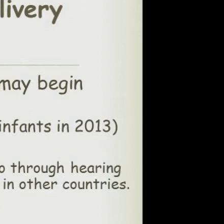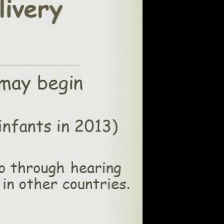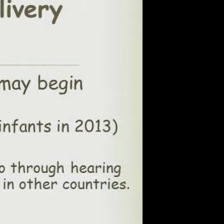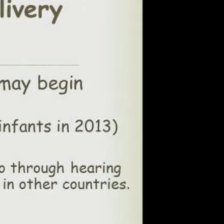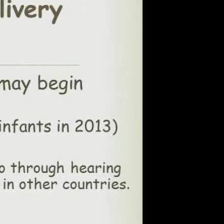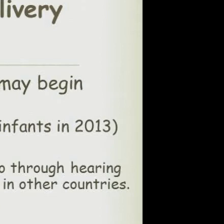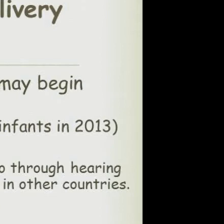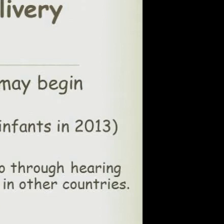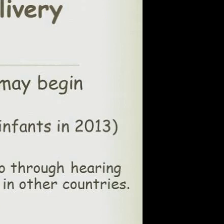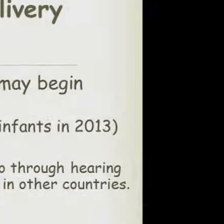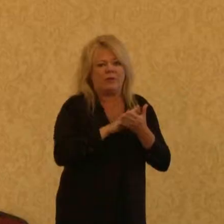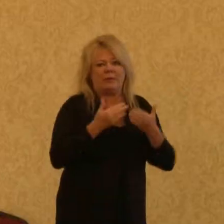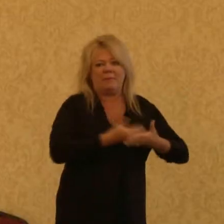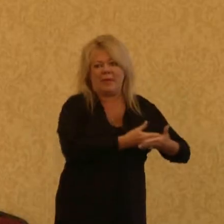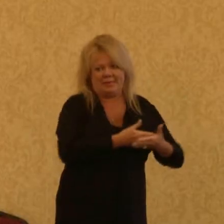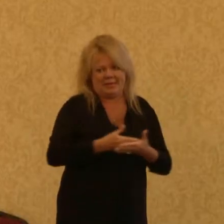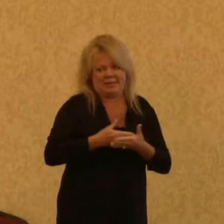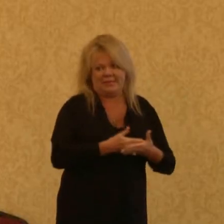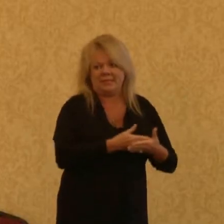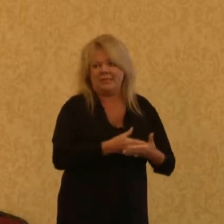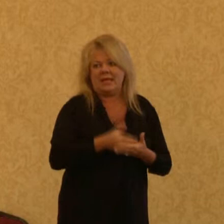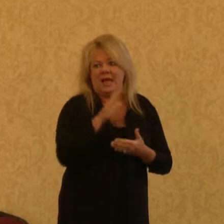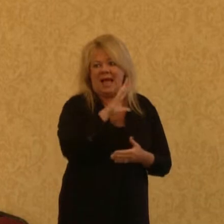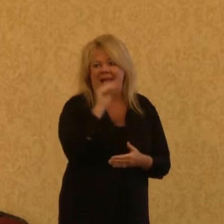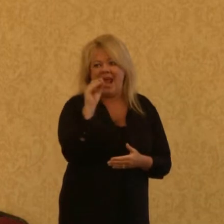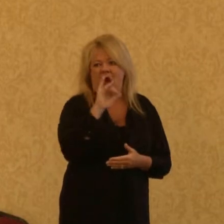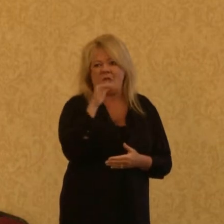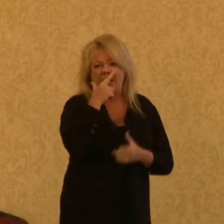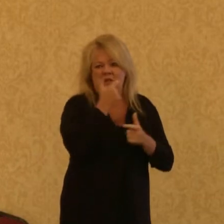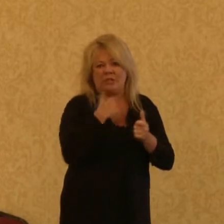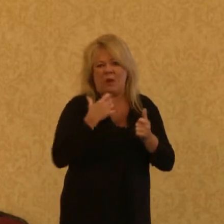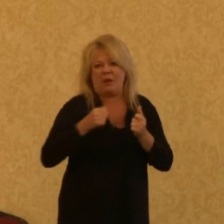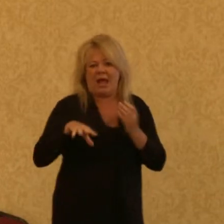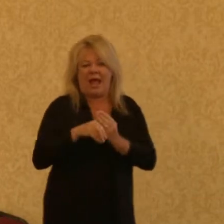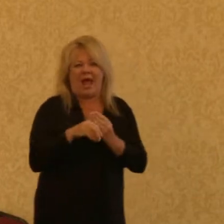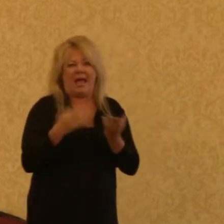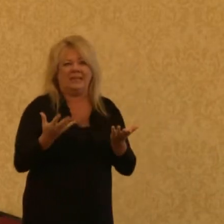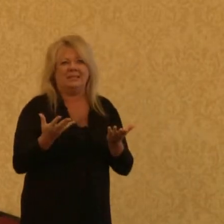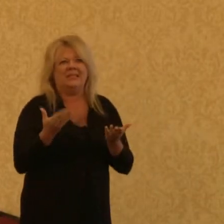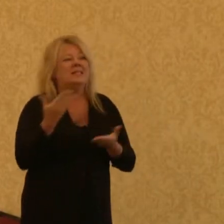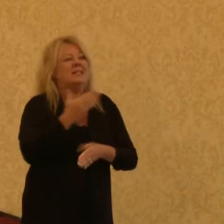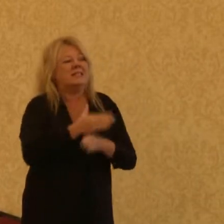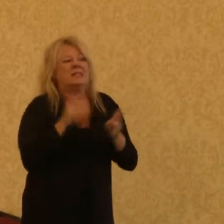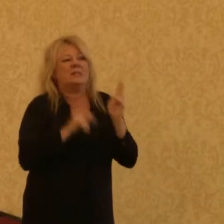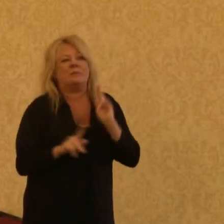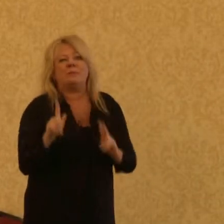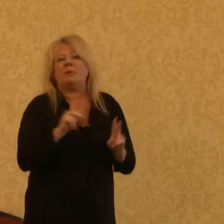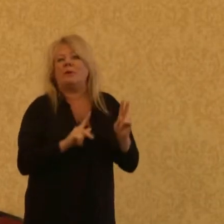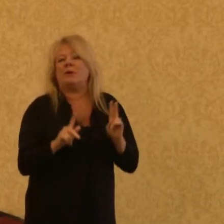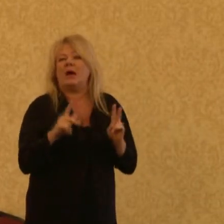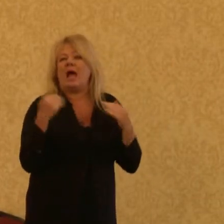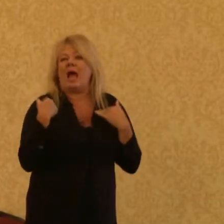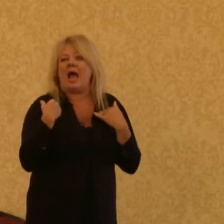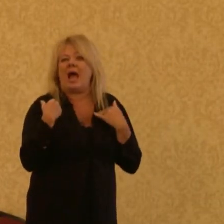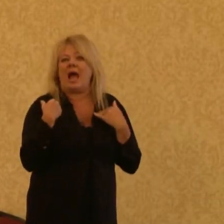but very little. I'm going to then look at early access